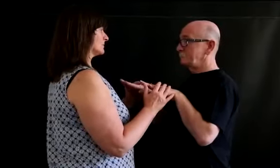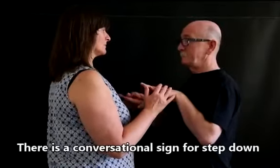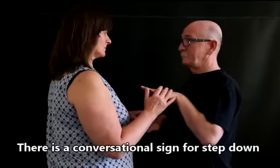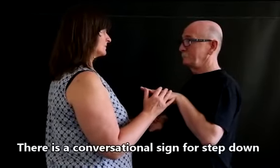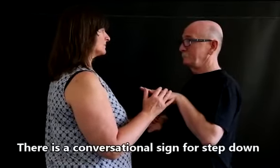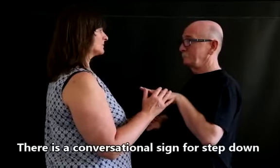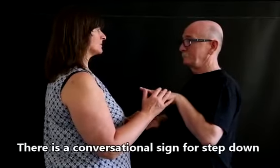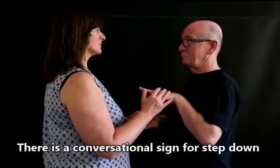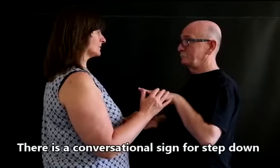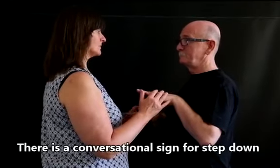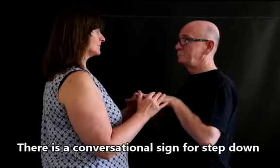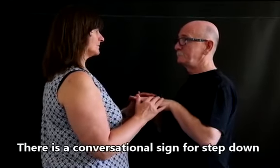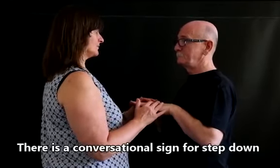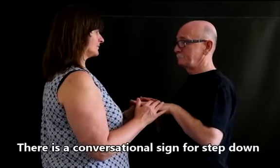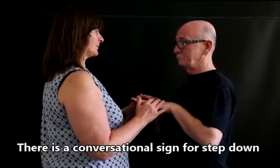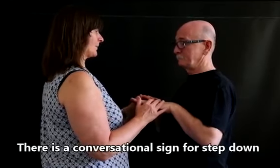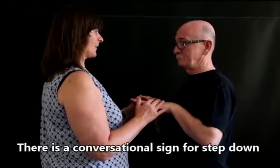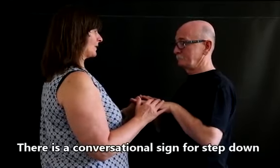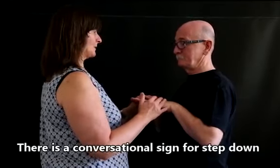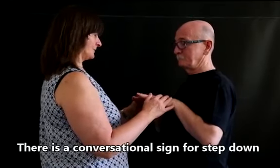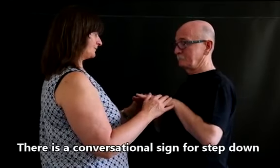There is a conversational sign for step down,